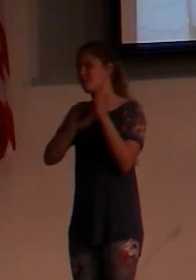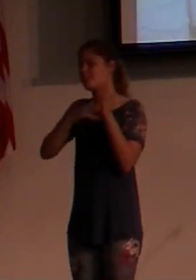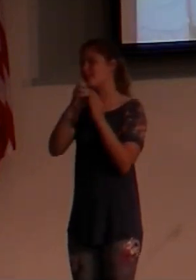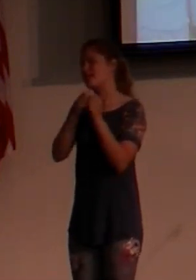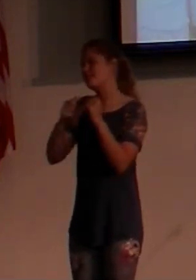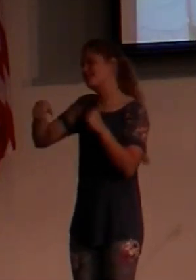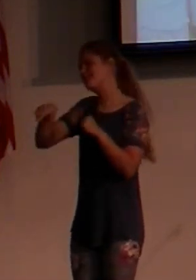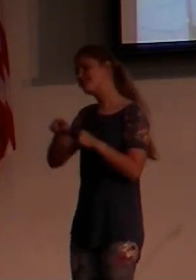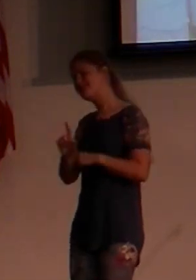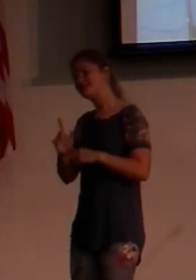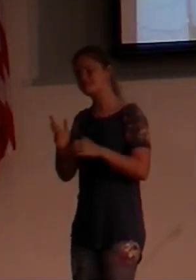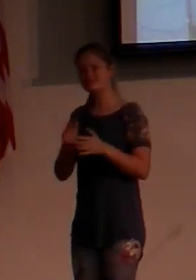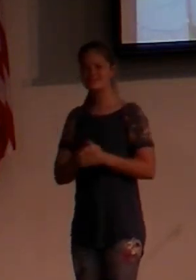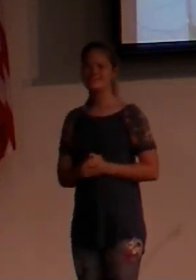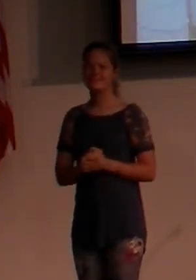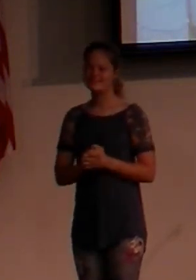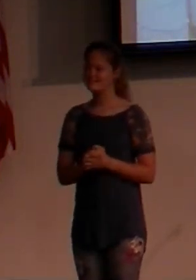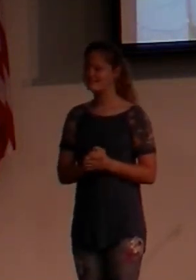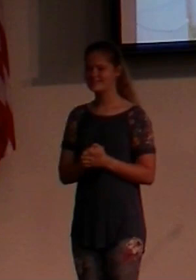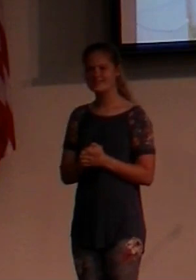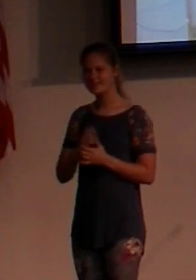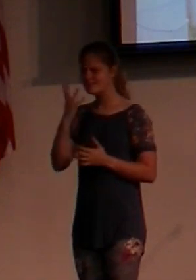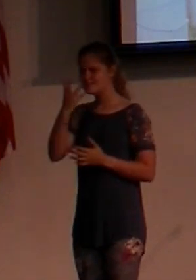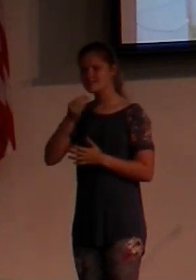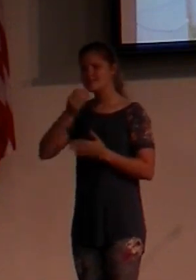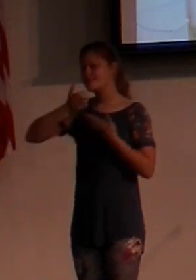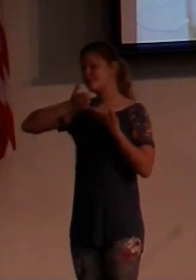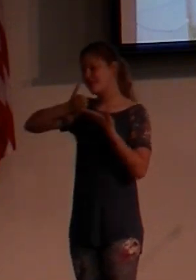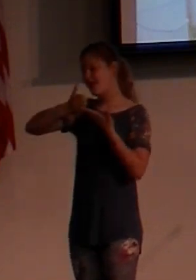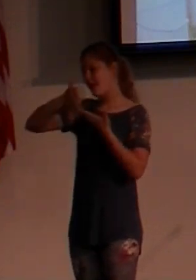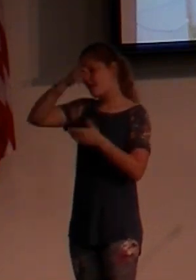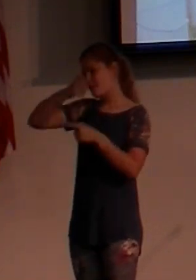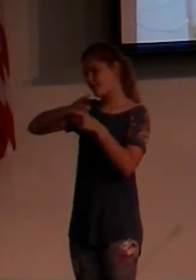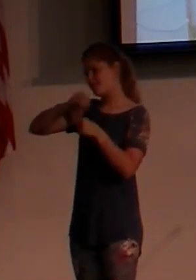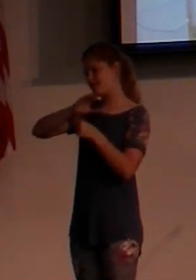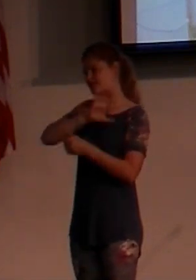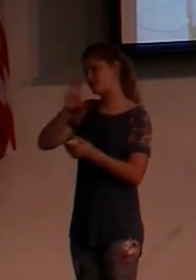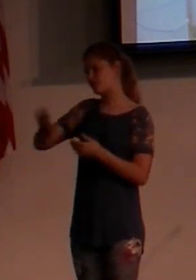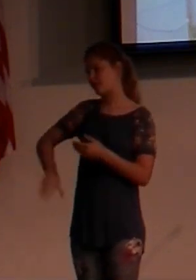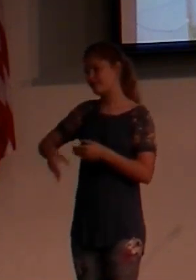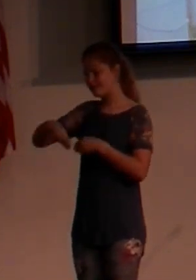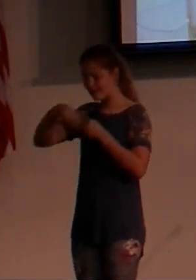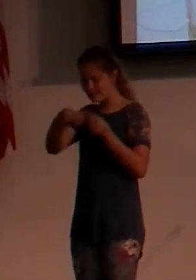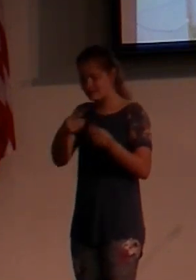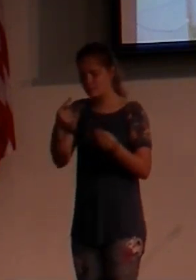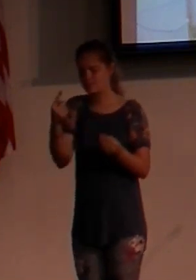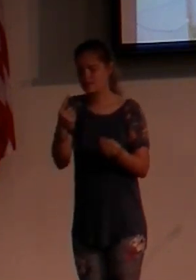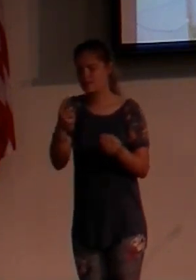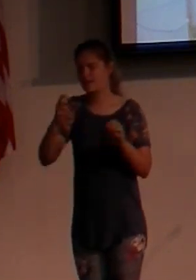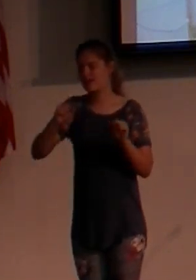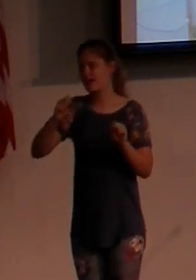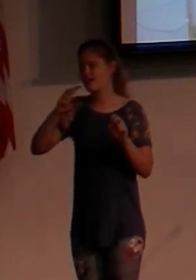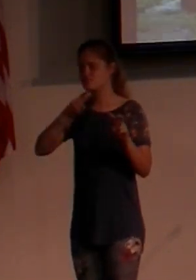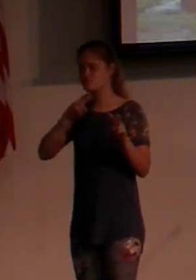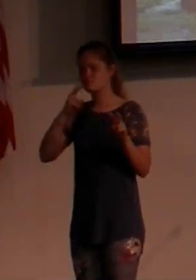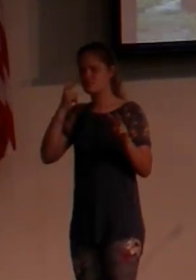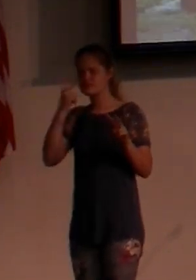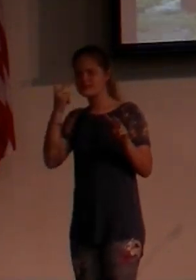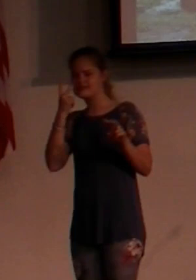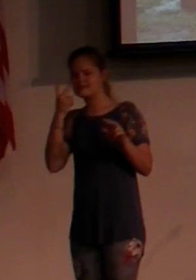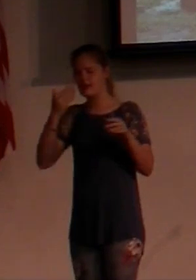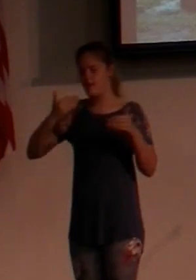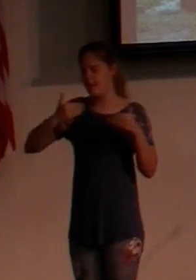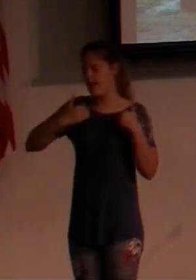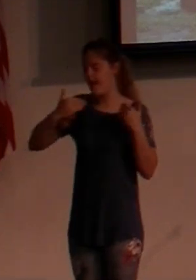But it was just beautiful to help a brother in Christ, give him something that he can look at and be happy with.